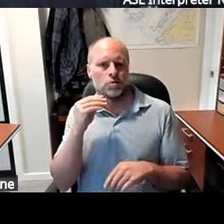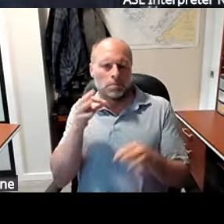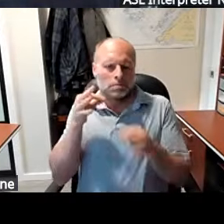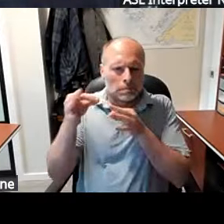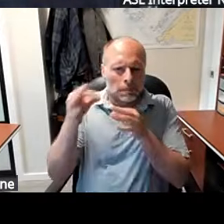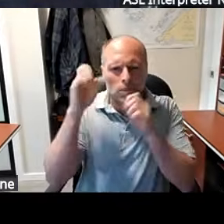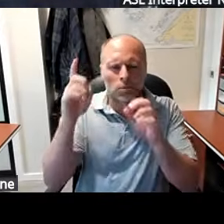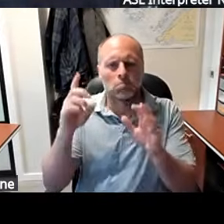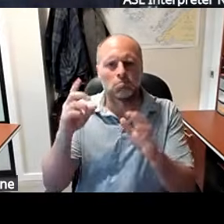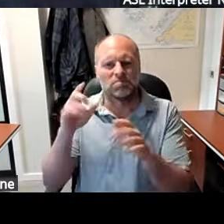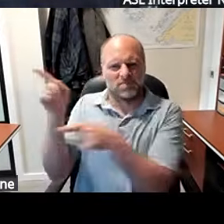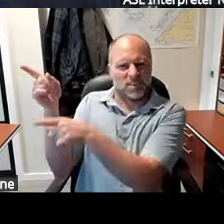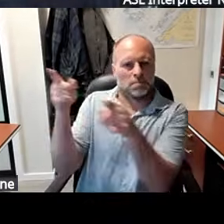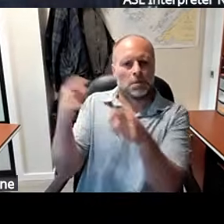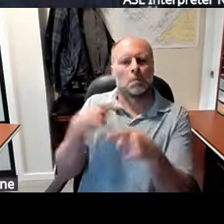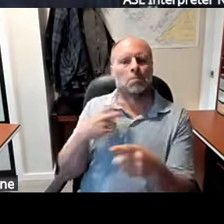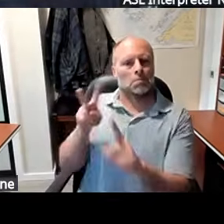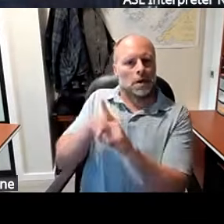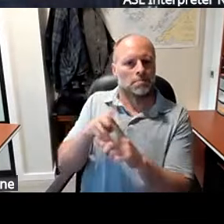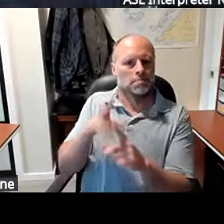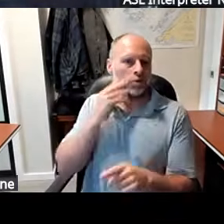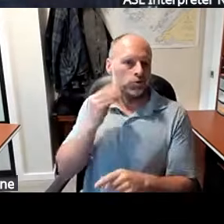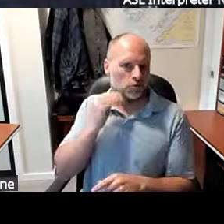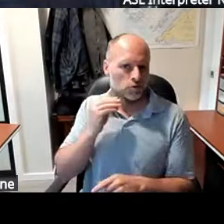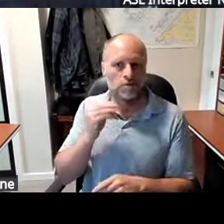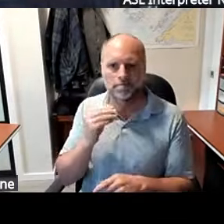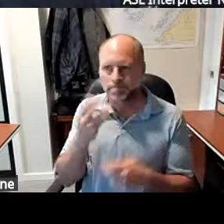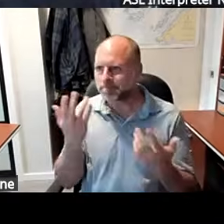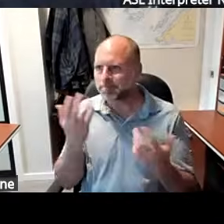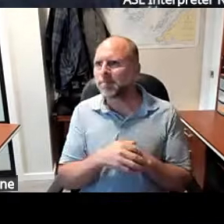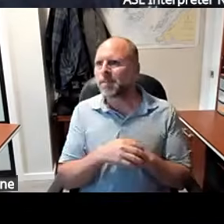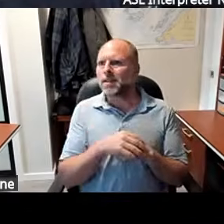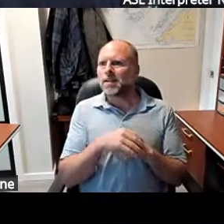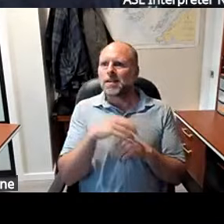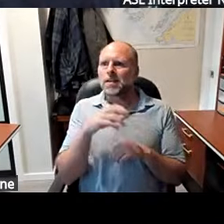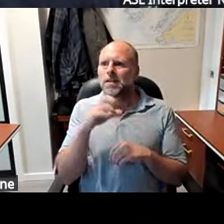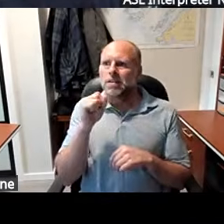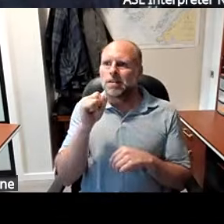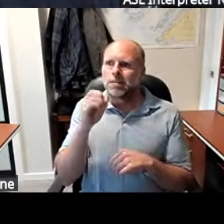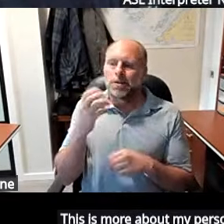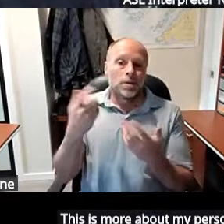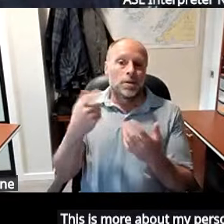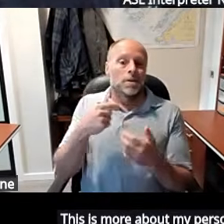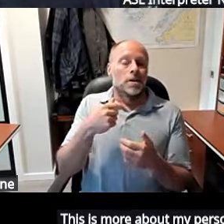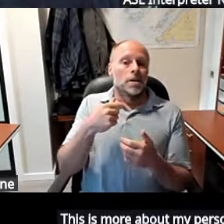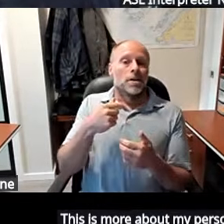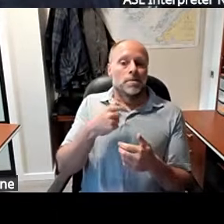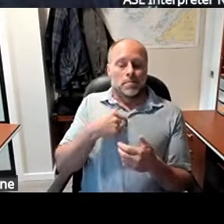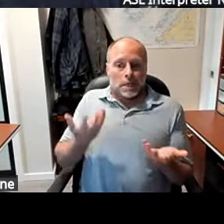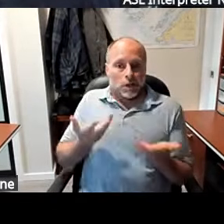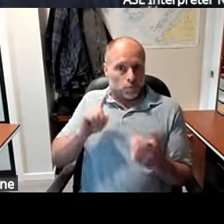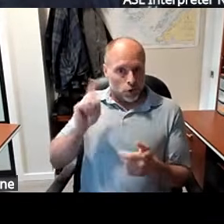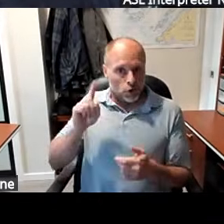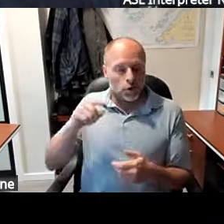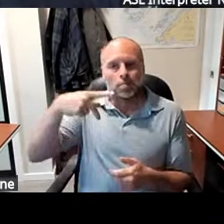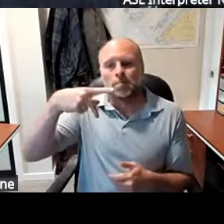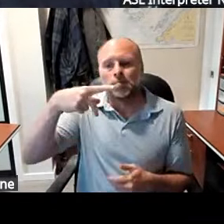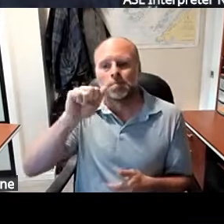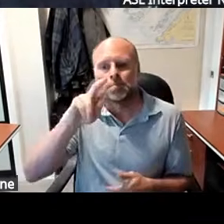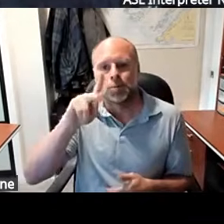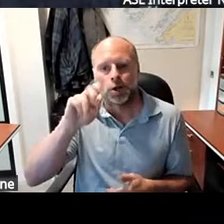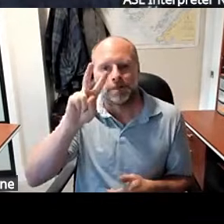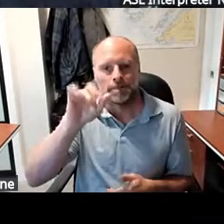This is more about my personal experience, not as an educator, but it's more stuff that I've experienced as a father.